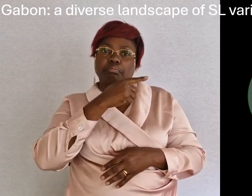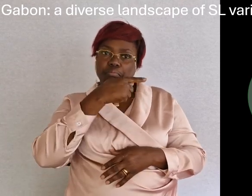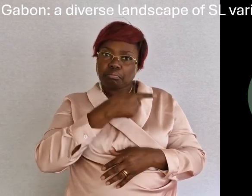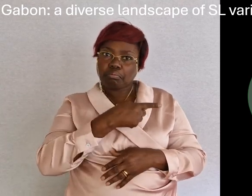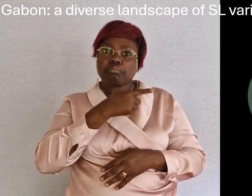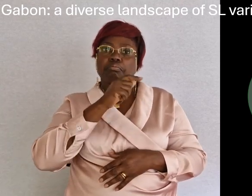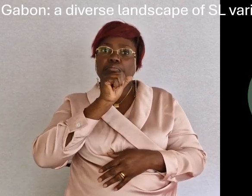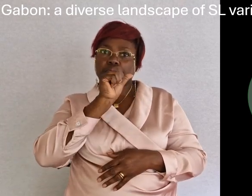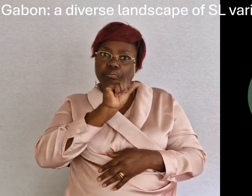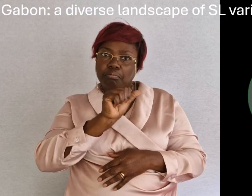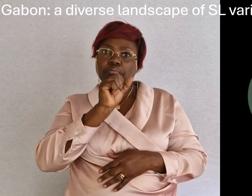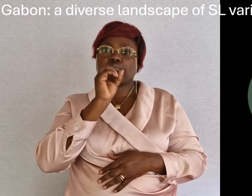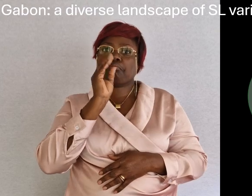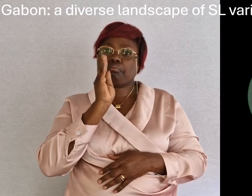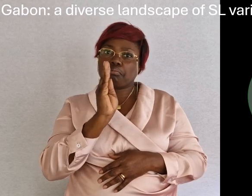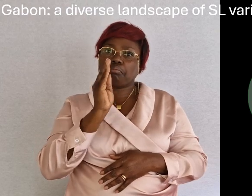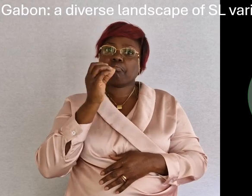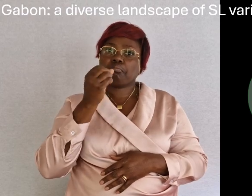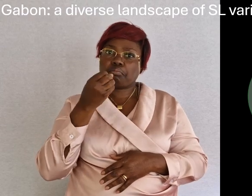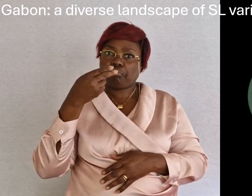on Gabon and